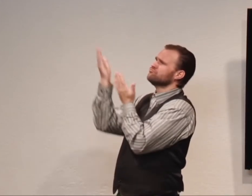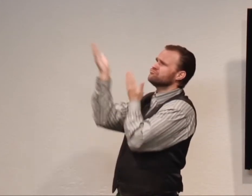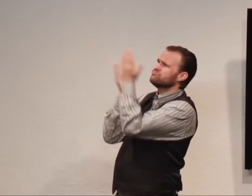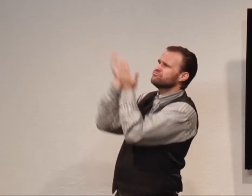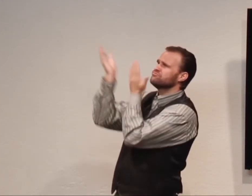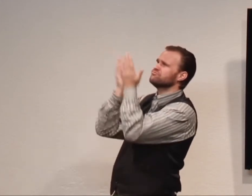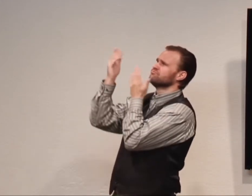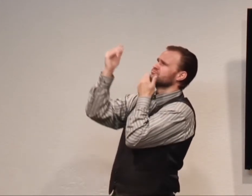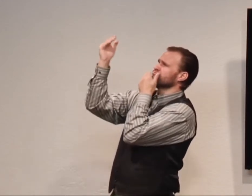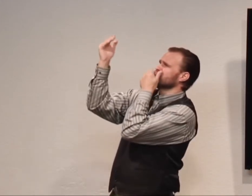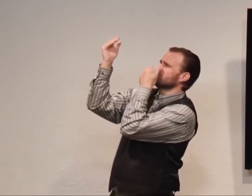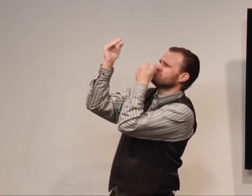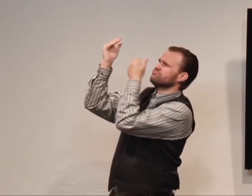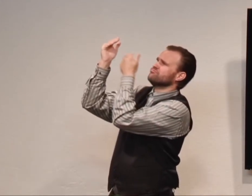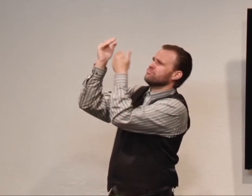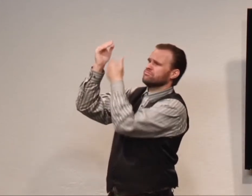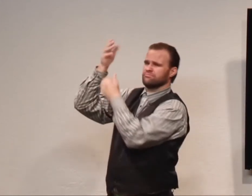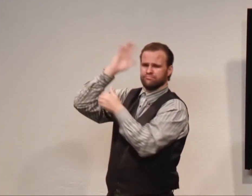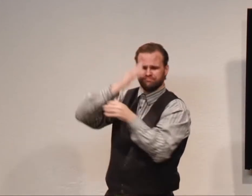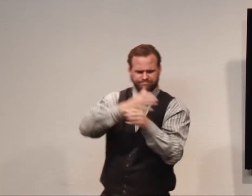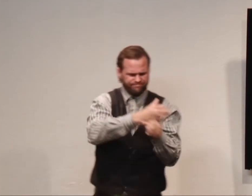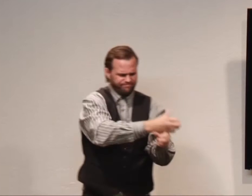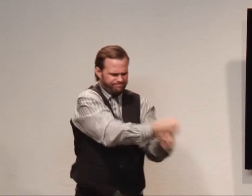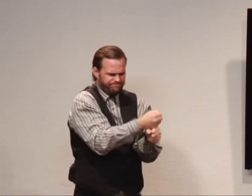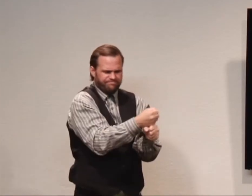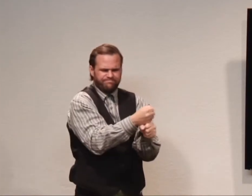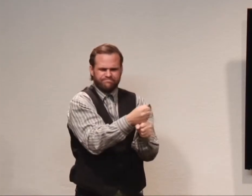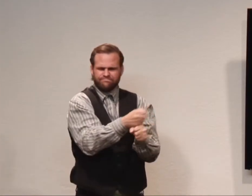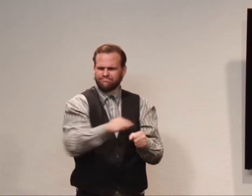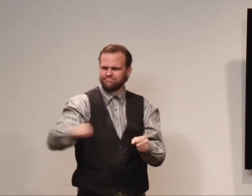If you're saved, you have a relationship with Jesus Christ,